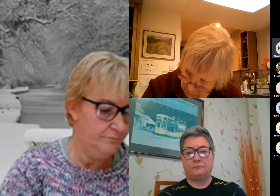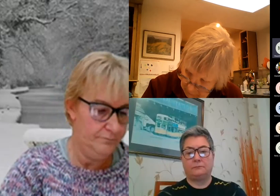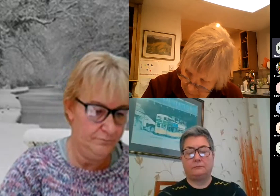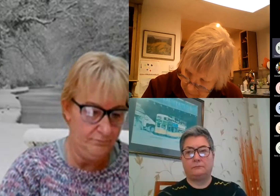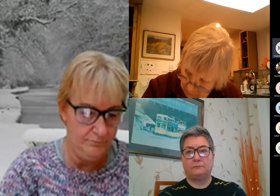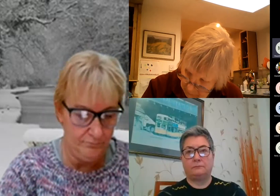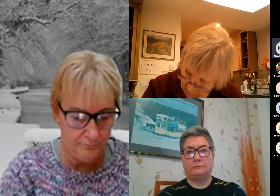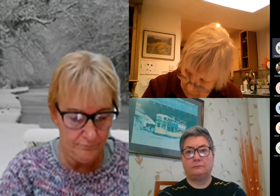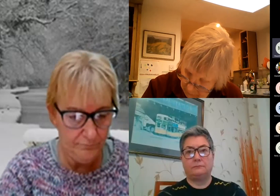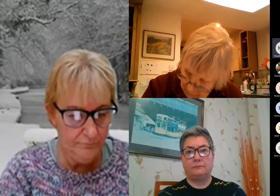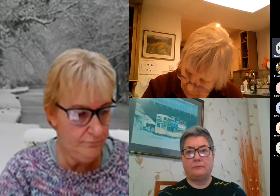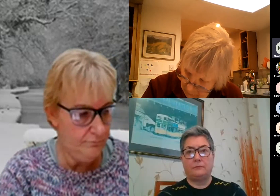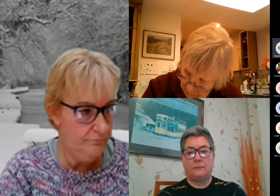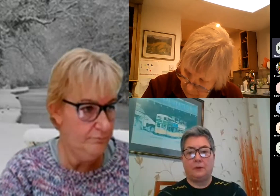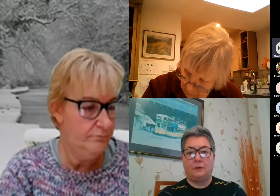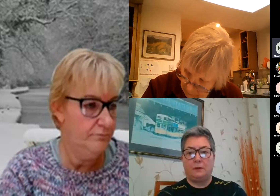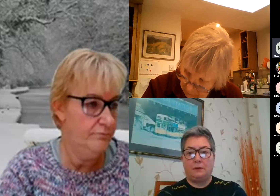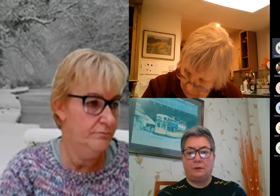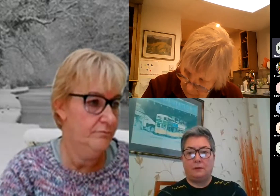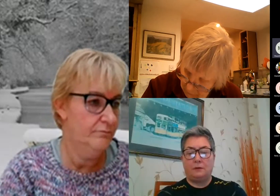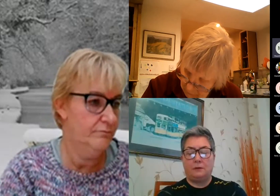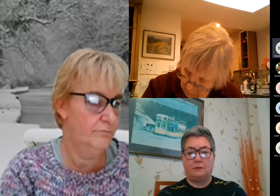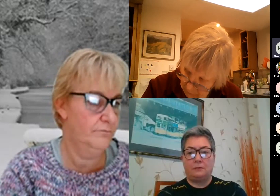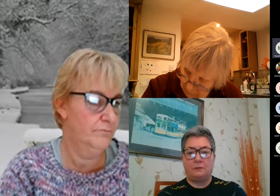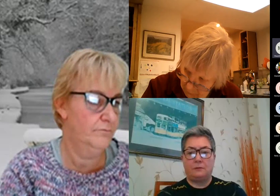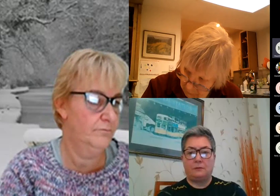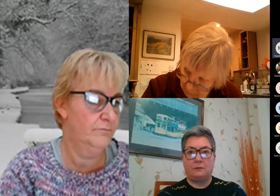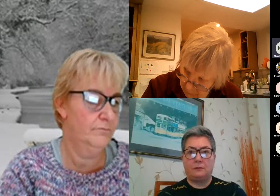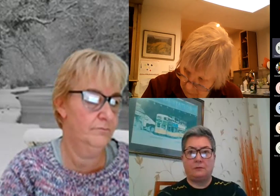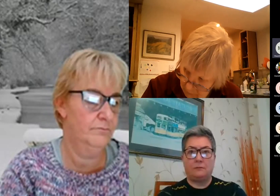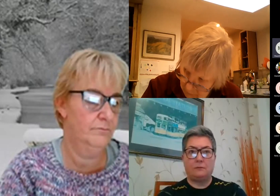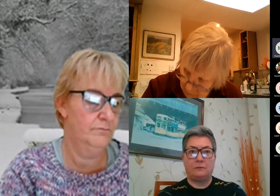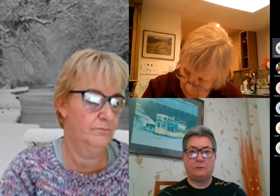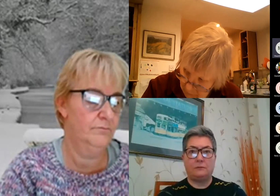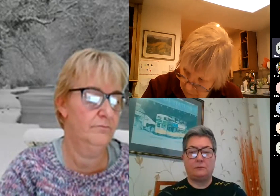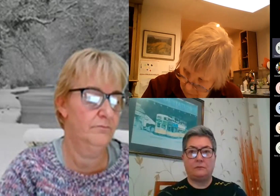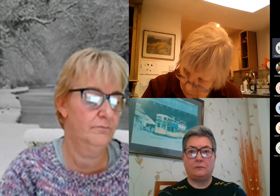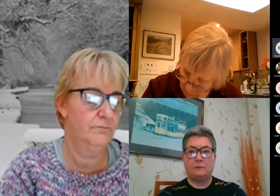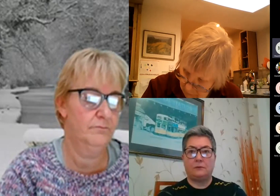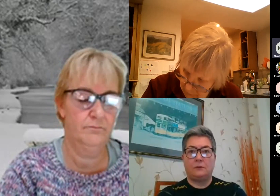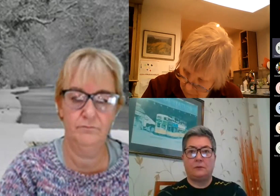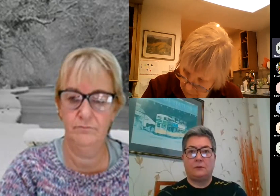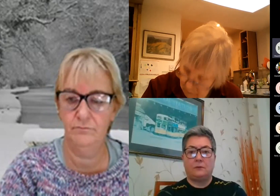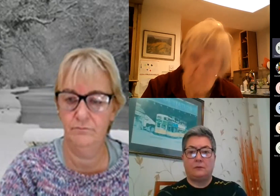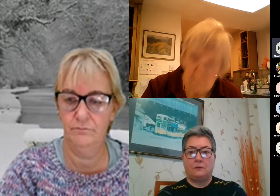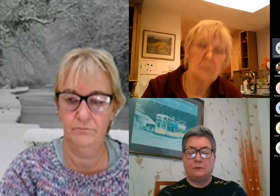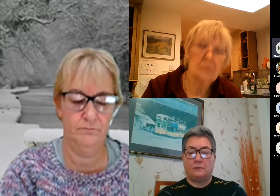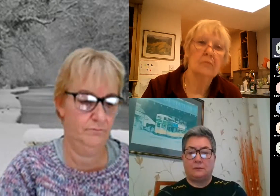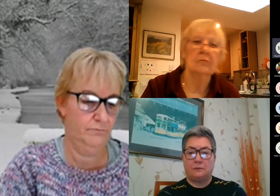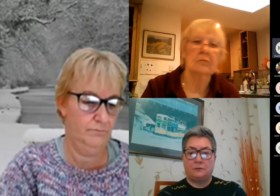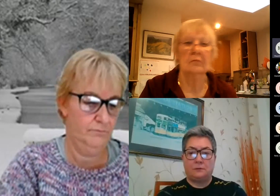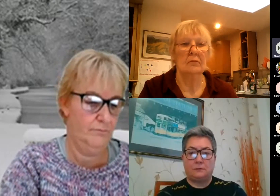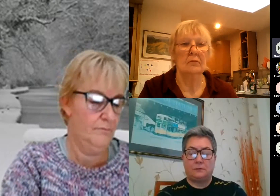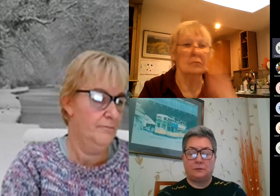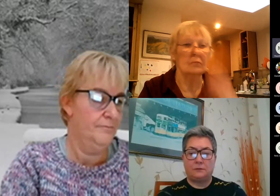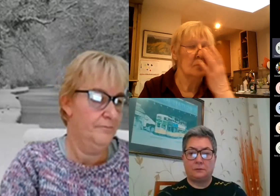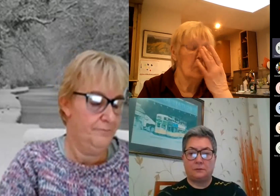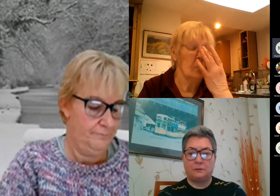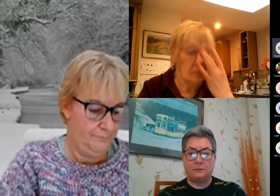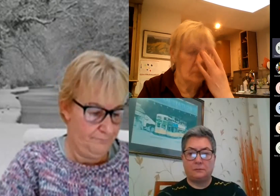say, okay, we'll do those in the office. They don't give any specification of how long you should be in the office in a